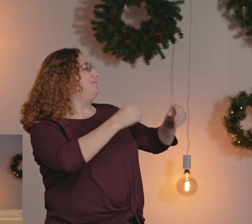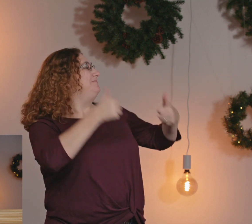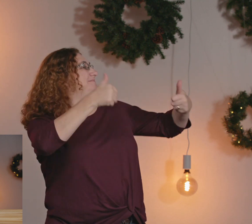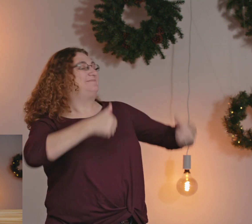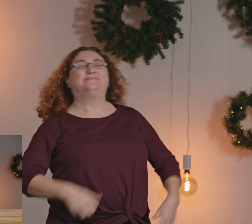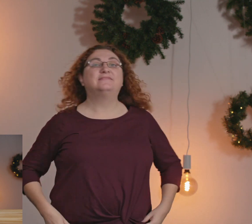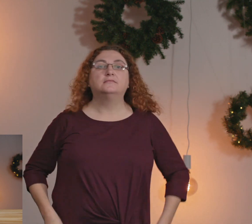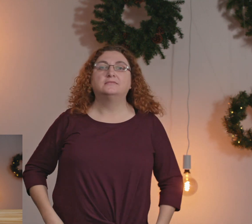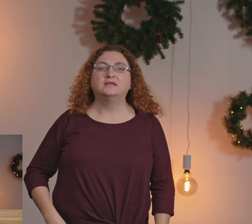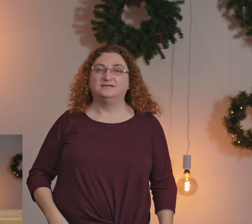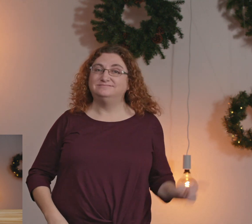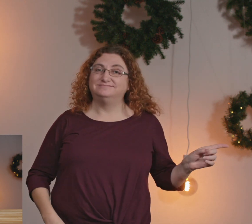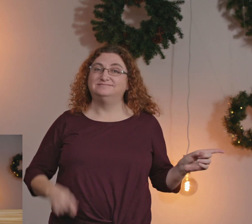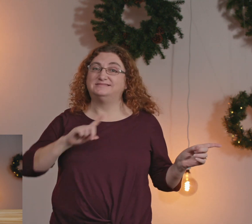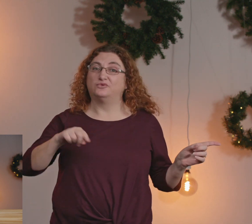But I should have listened to the angel.